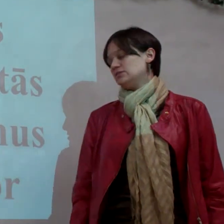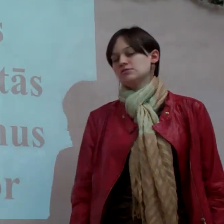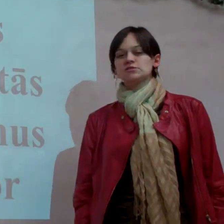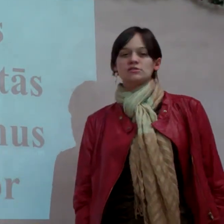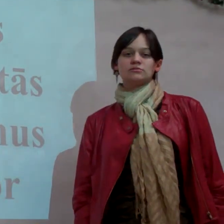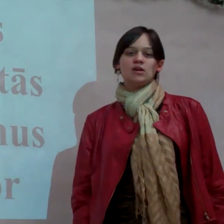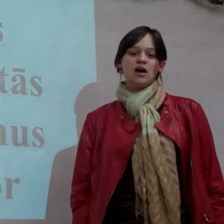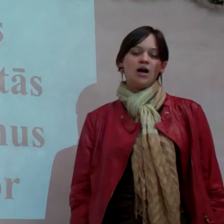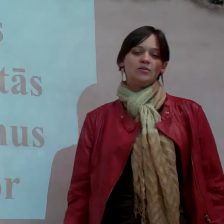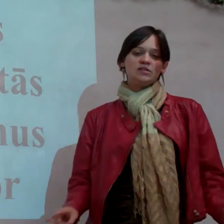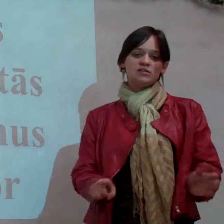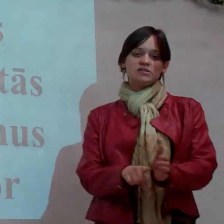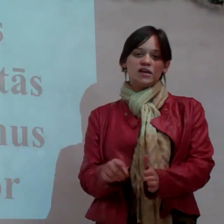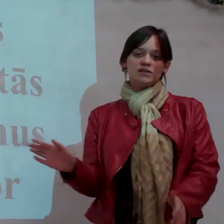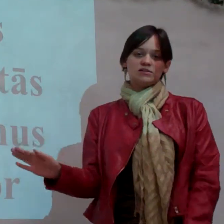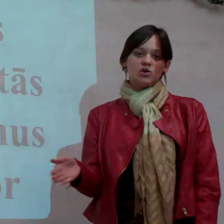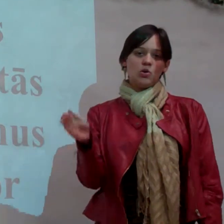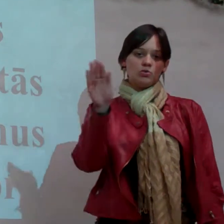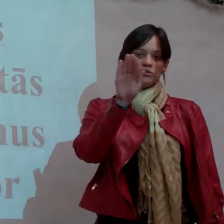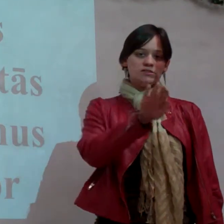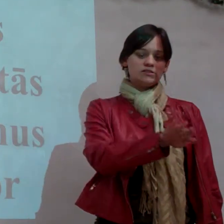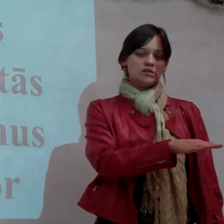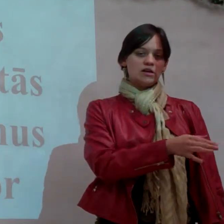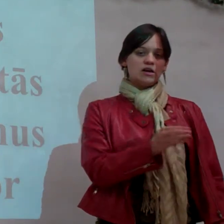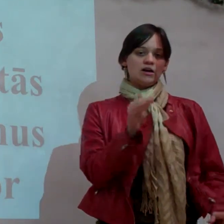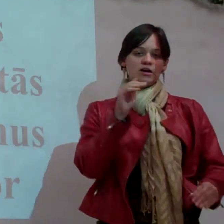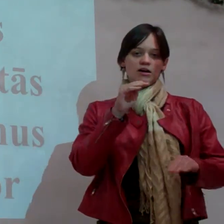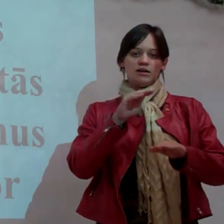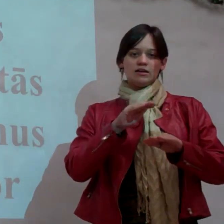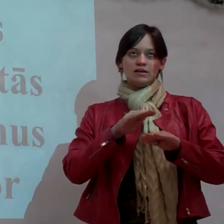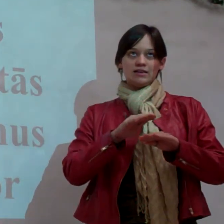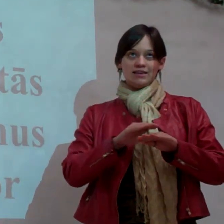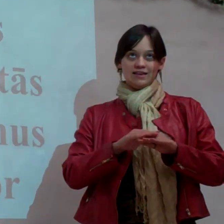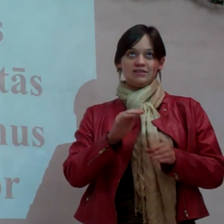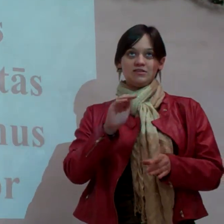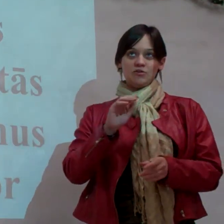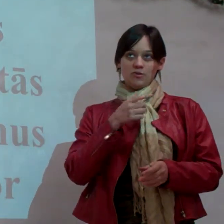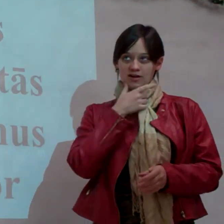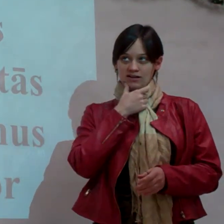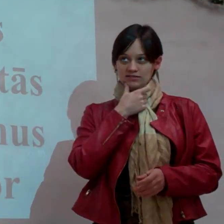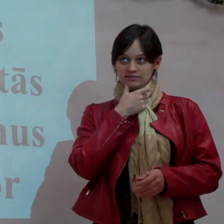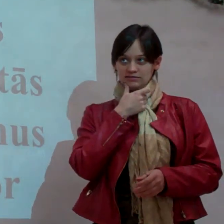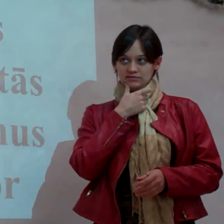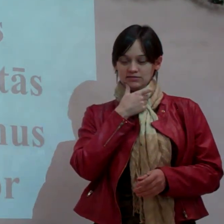aventinus. Aventinus est colis in qua